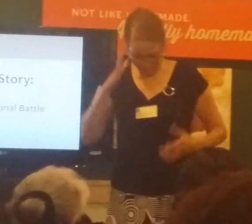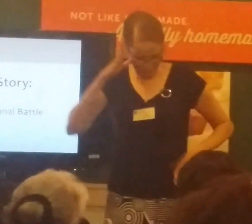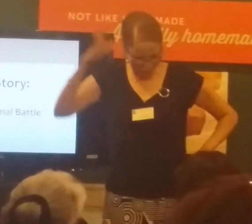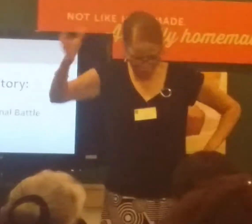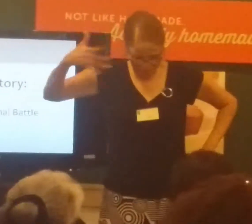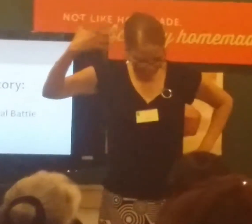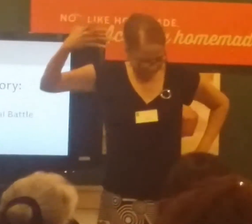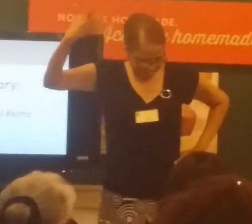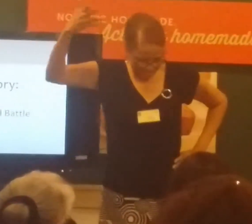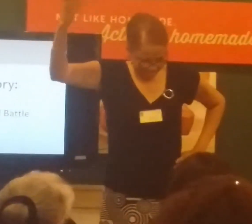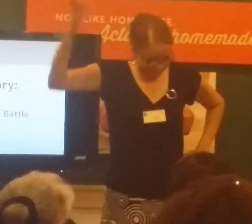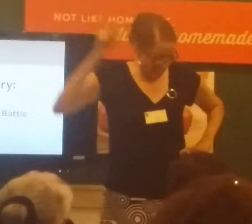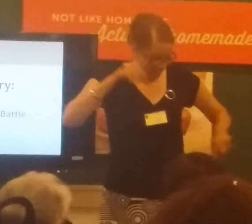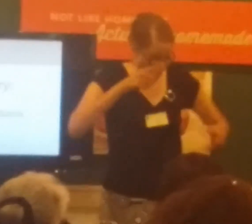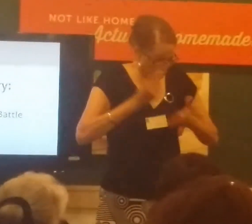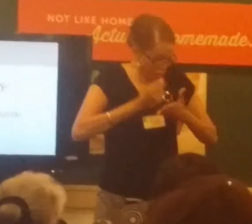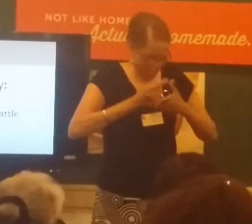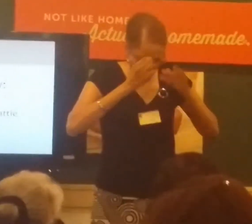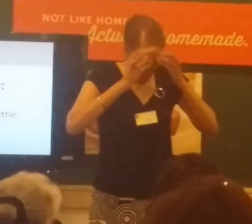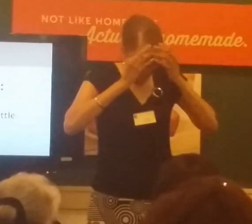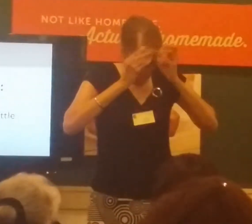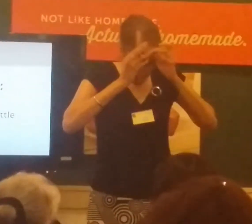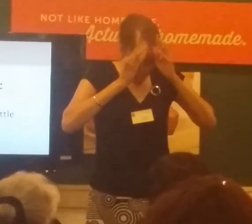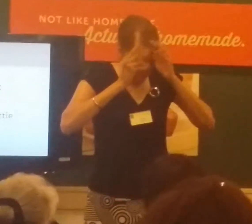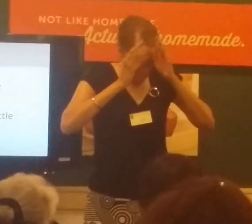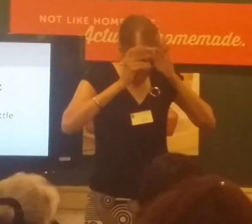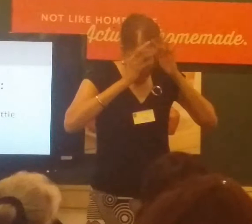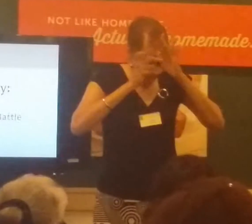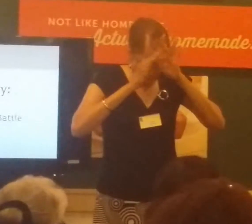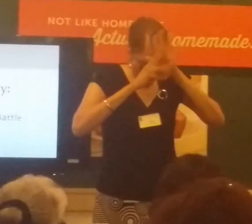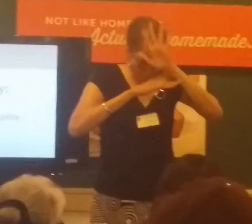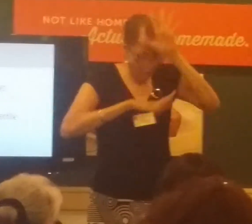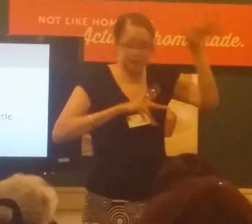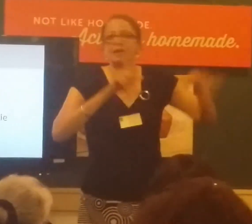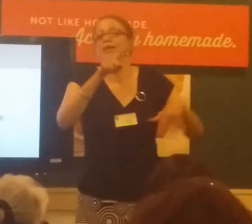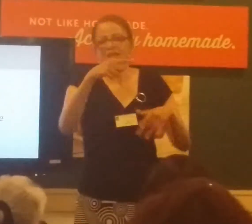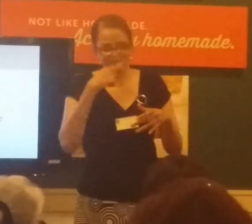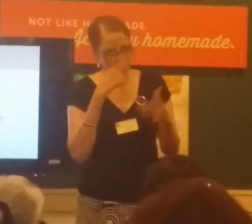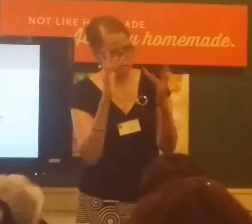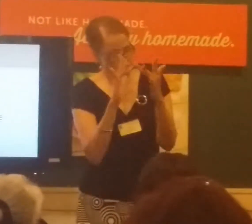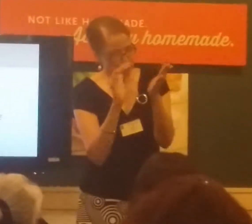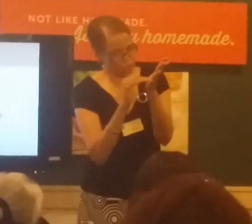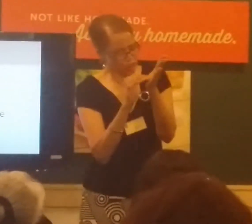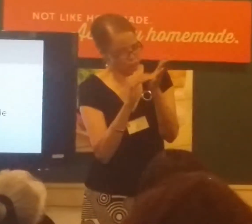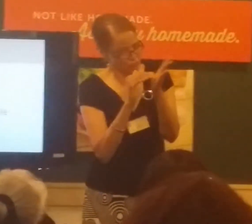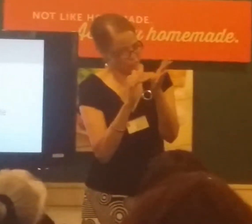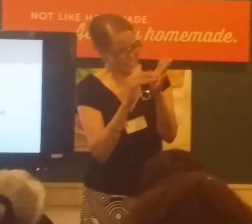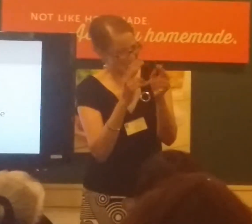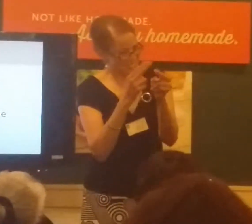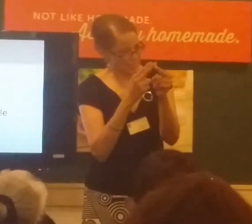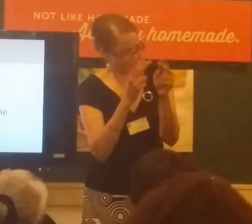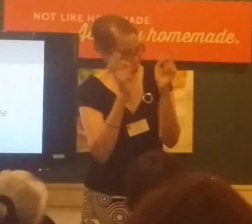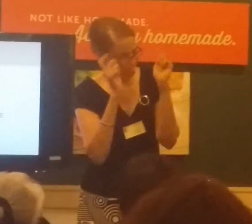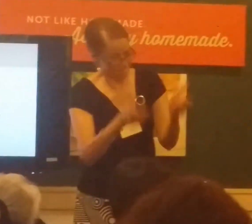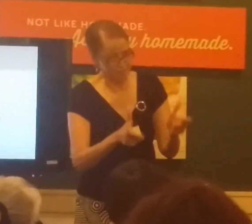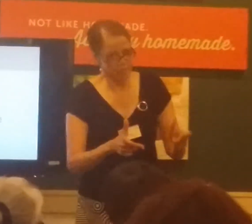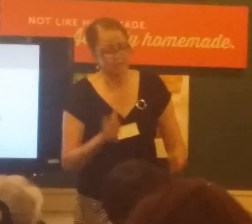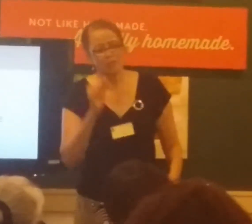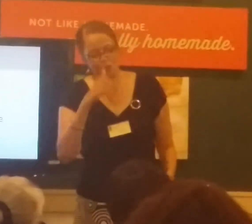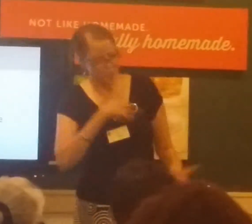I do? What am I going to do for my future? I have to go to therapy. I had all these thoughts racing through my mind. So I had to get in contact with the nurse